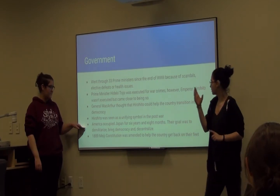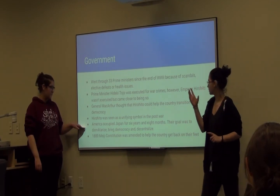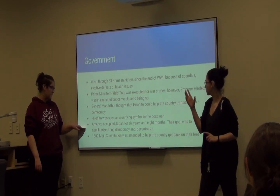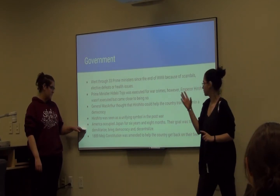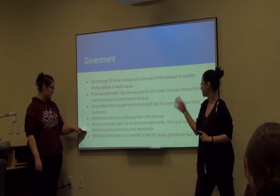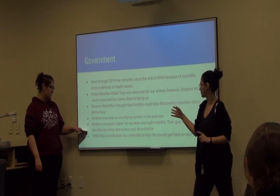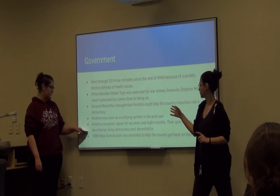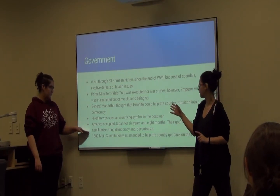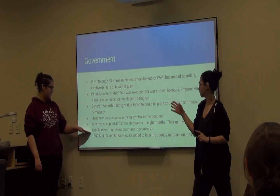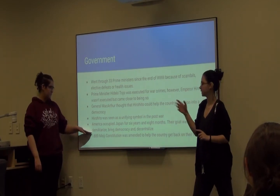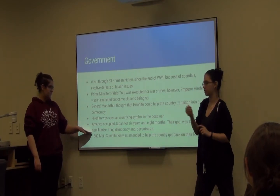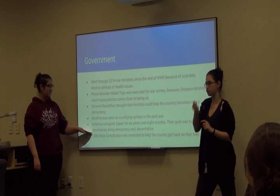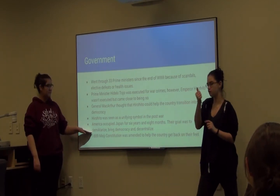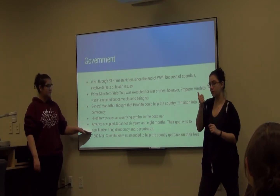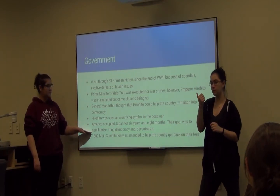with the goal of